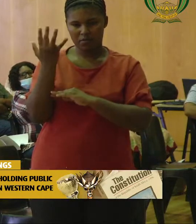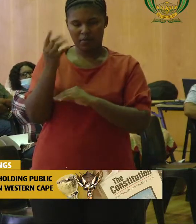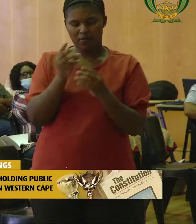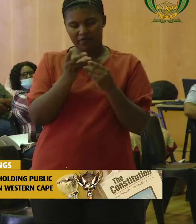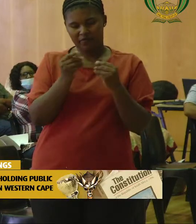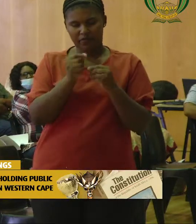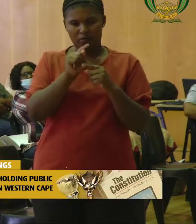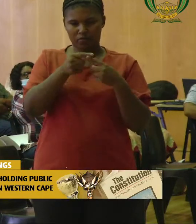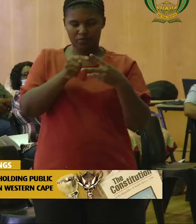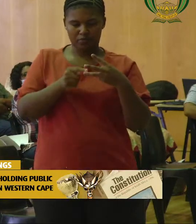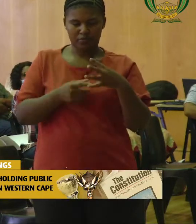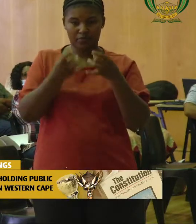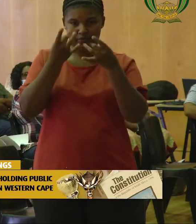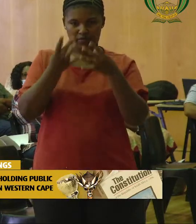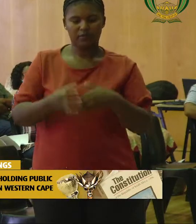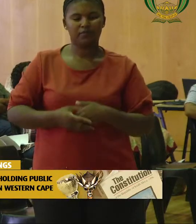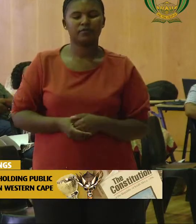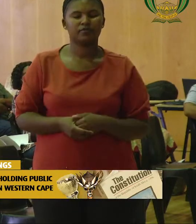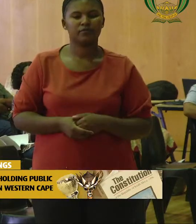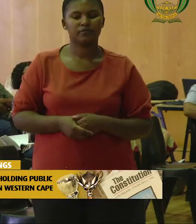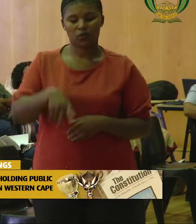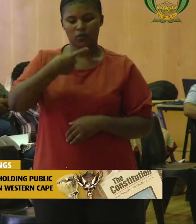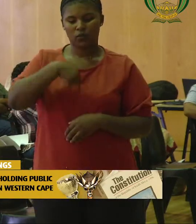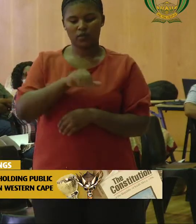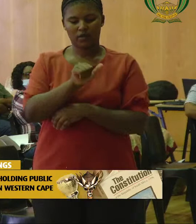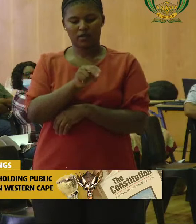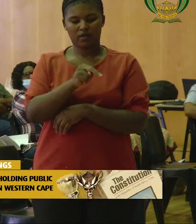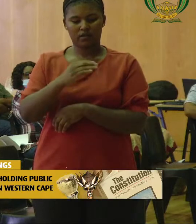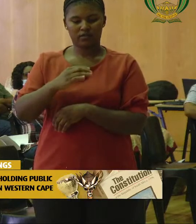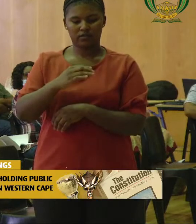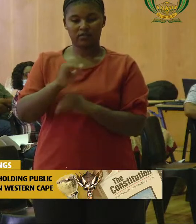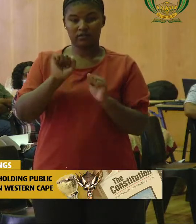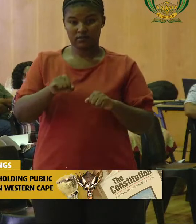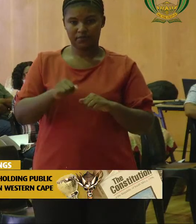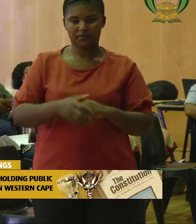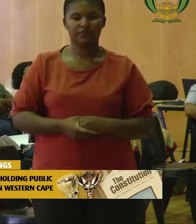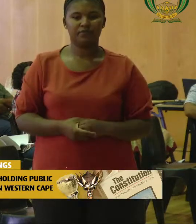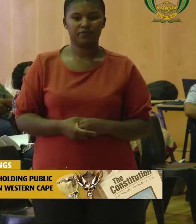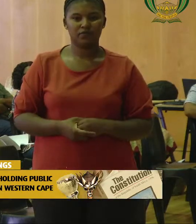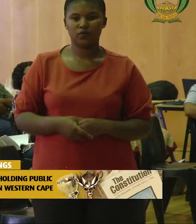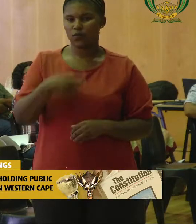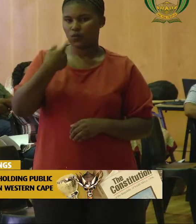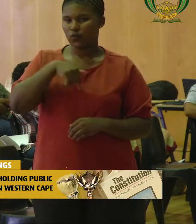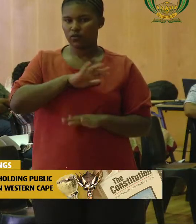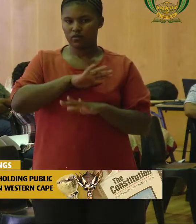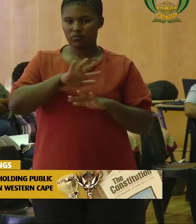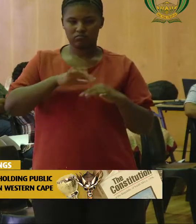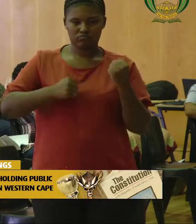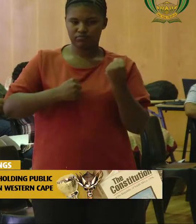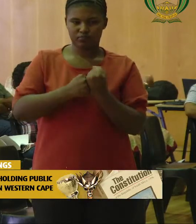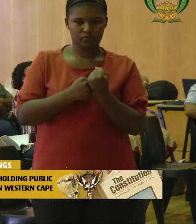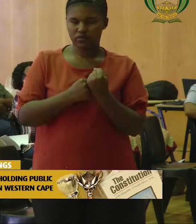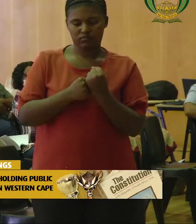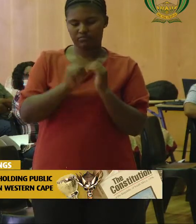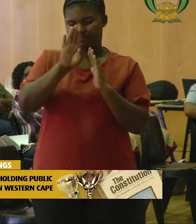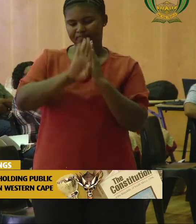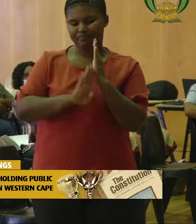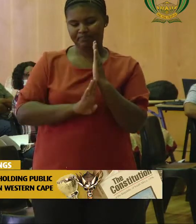some few of them. As the ANC, totally we do not agree with this bill. We do not support